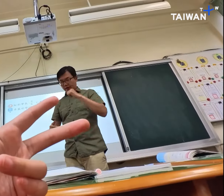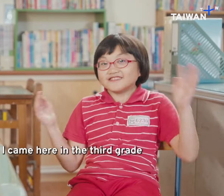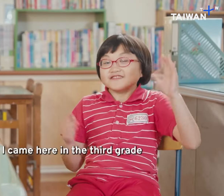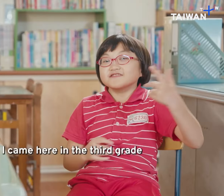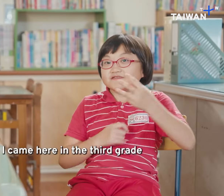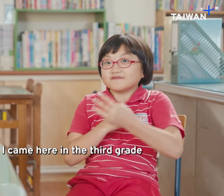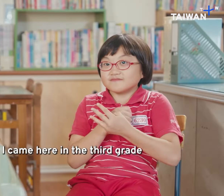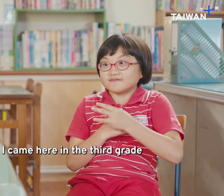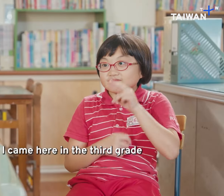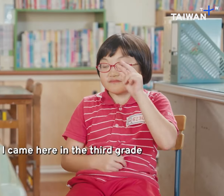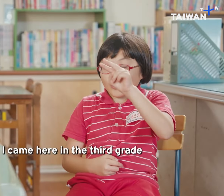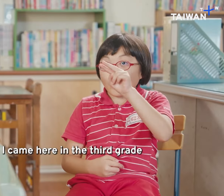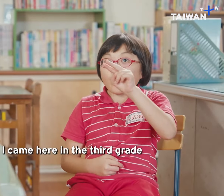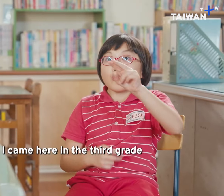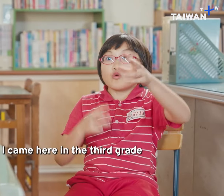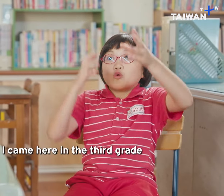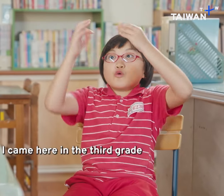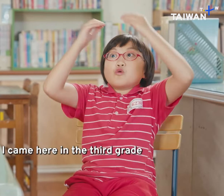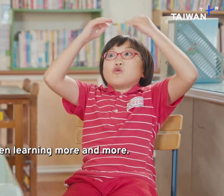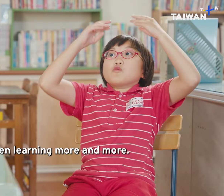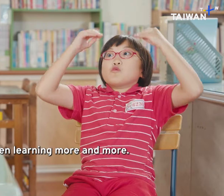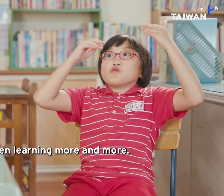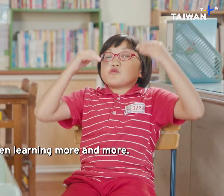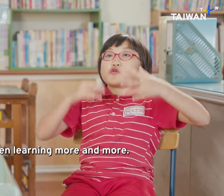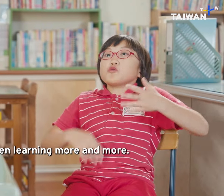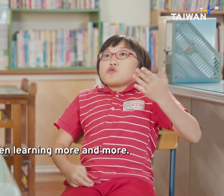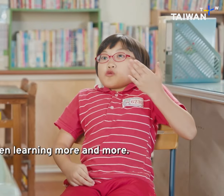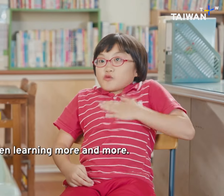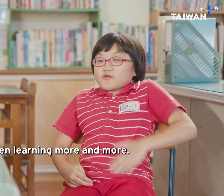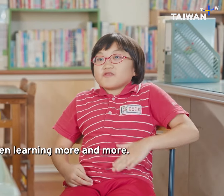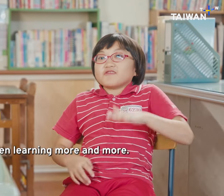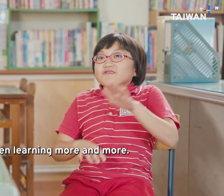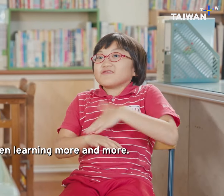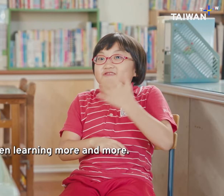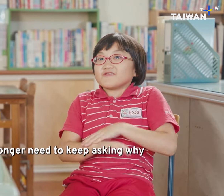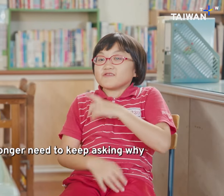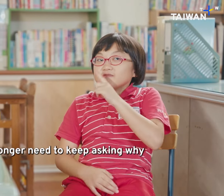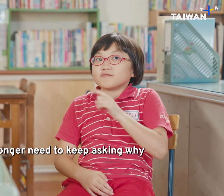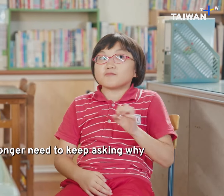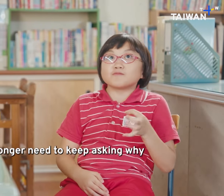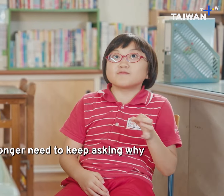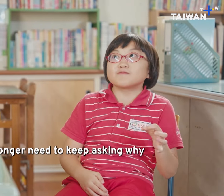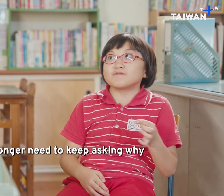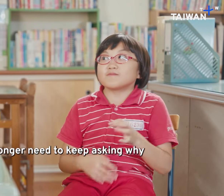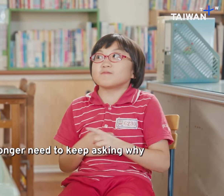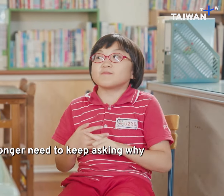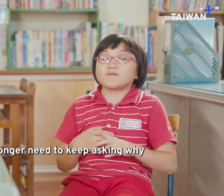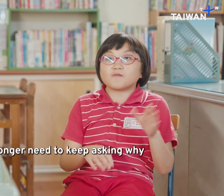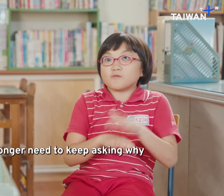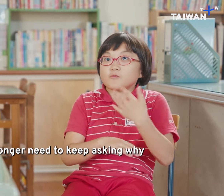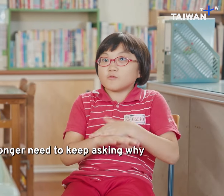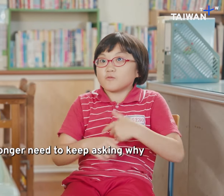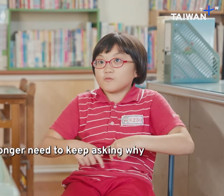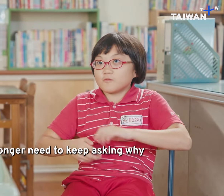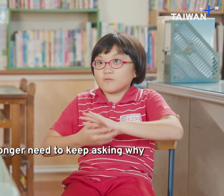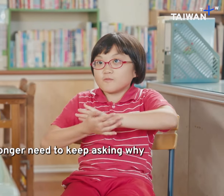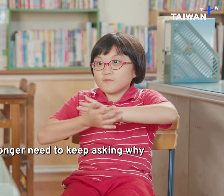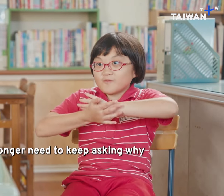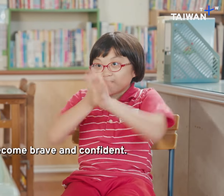But since I came here in the 3rd grade, I've been learning more and more. And I no longer need to keep asking why. I've